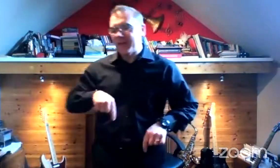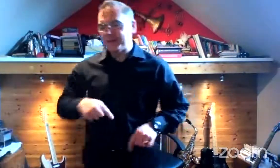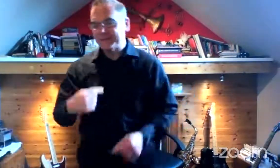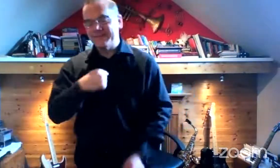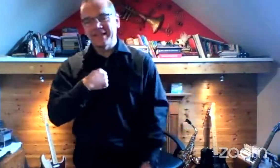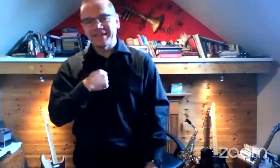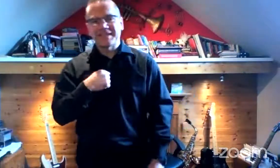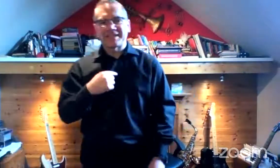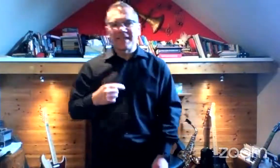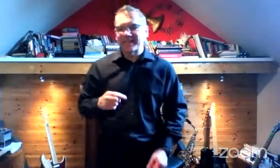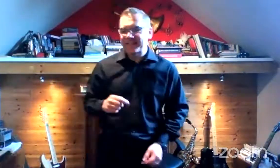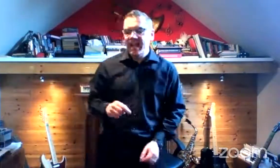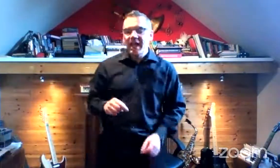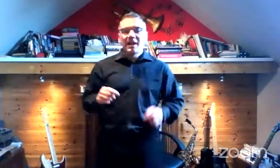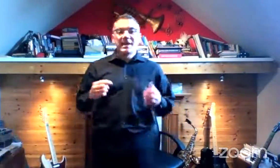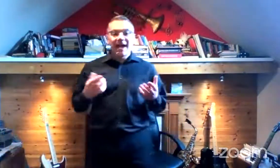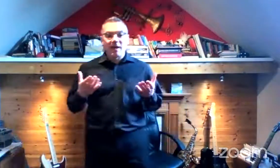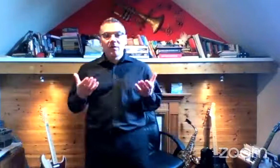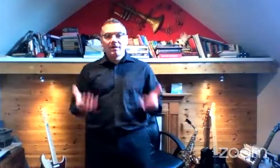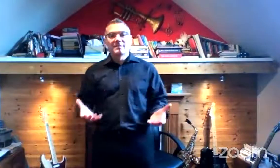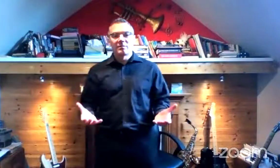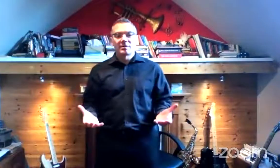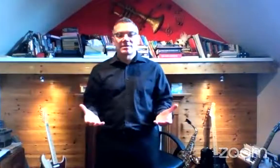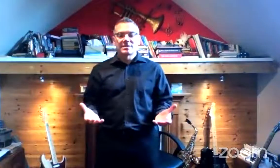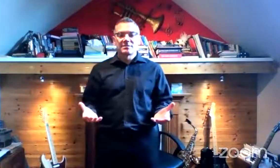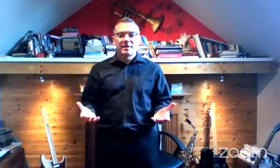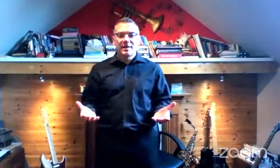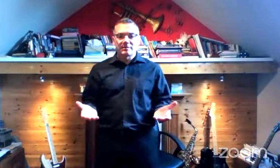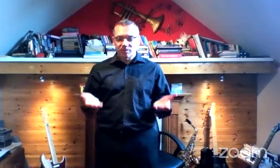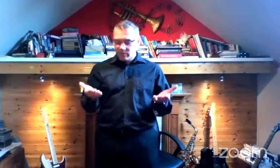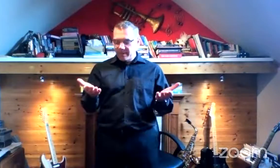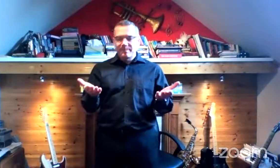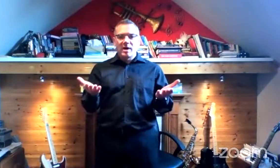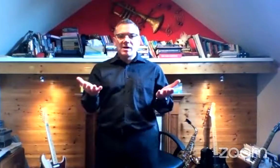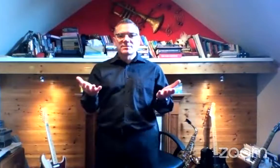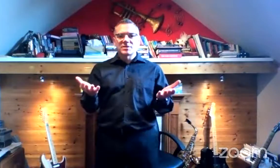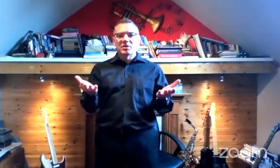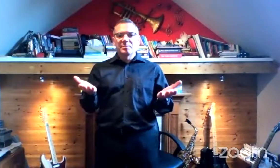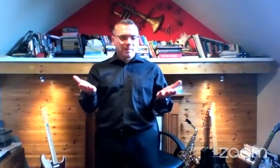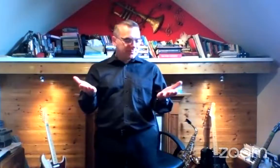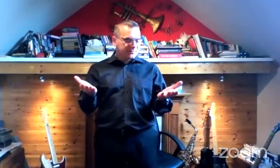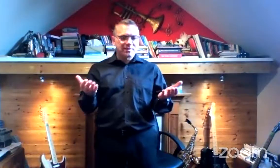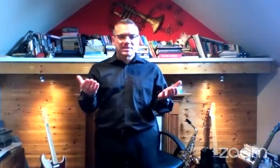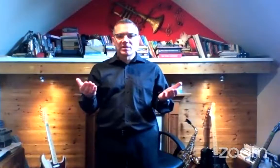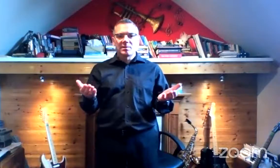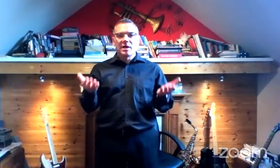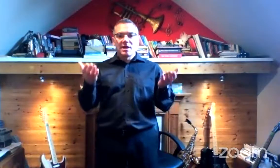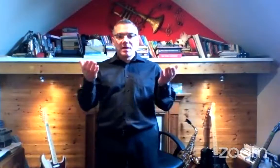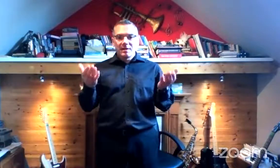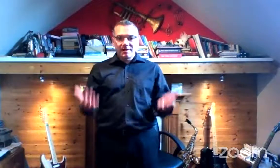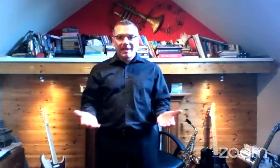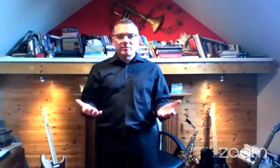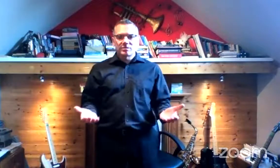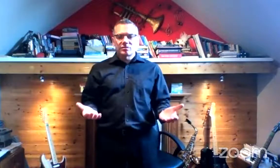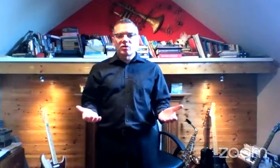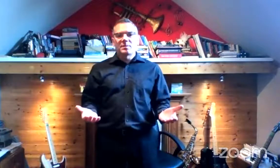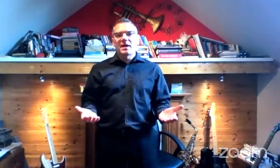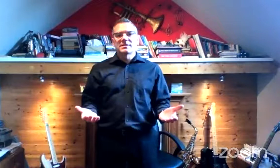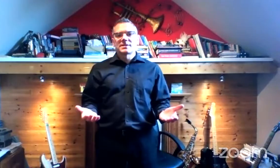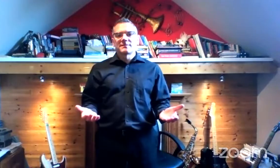now. That's next. Now we're going to do now. So palms up, palms facing up. Now, and so drop your hands in